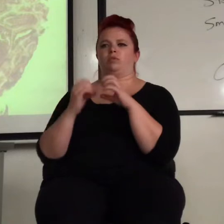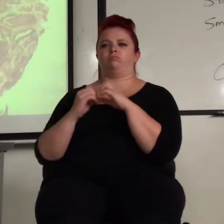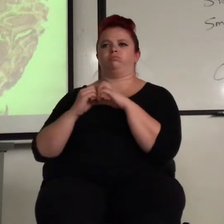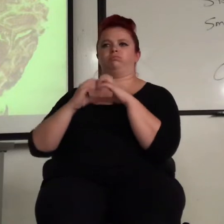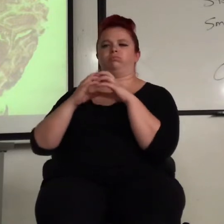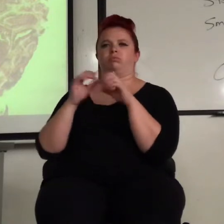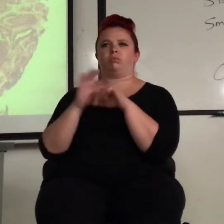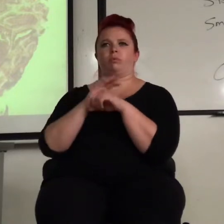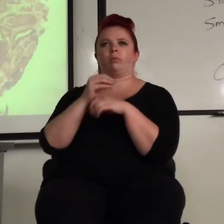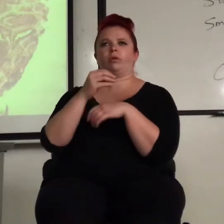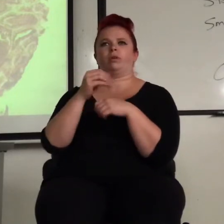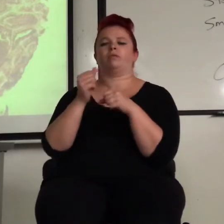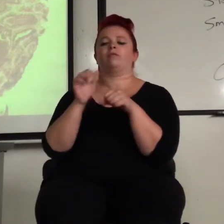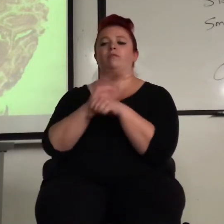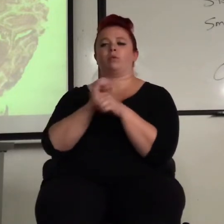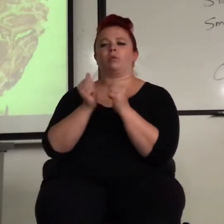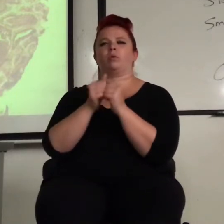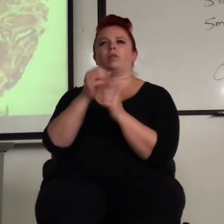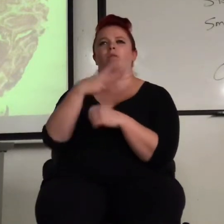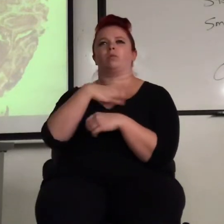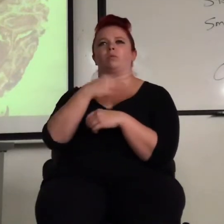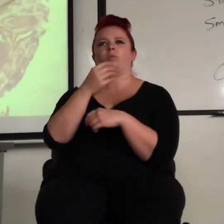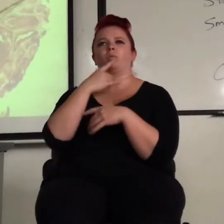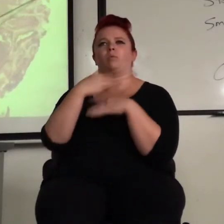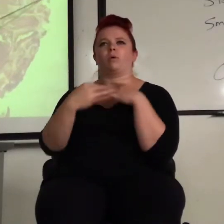Let's go in reverse. Number 5.